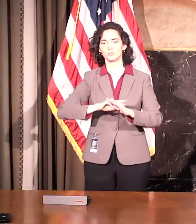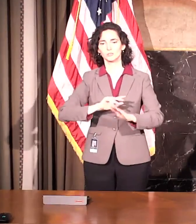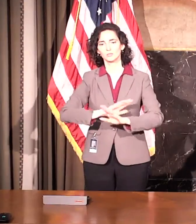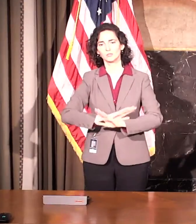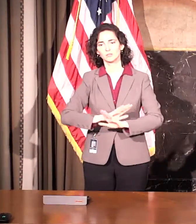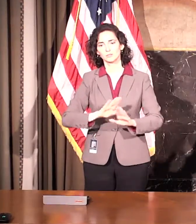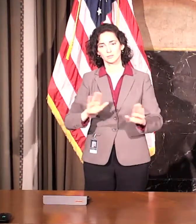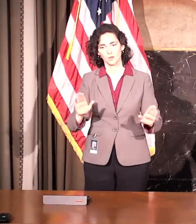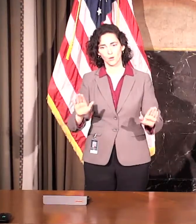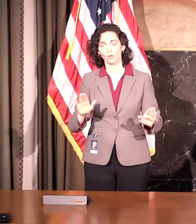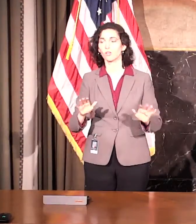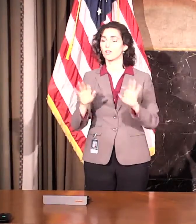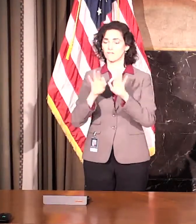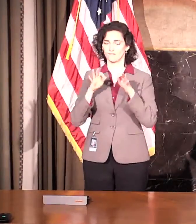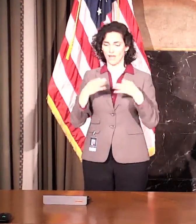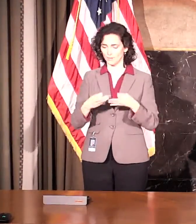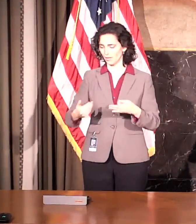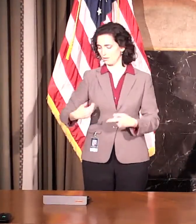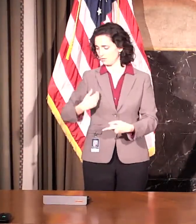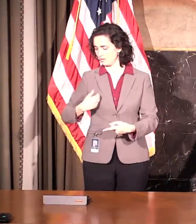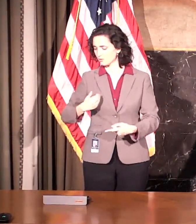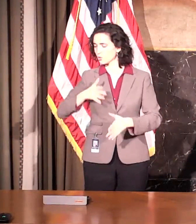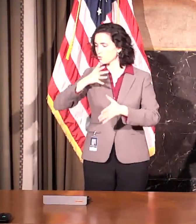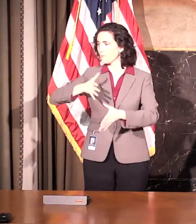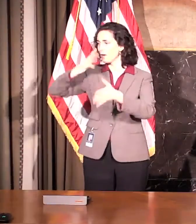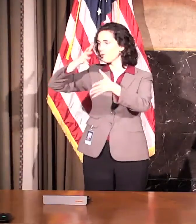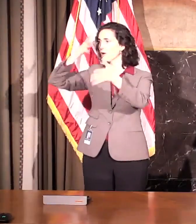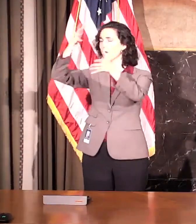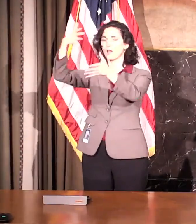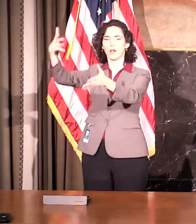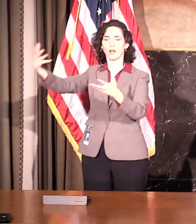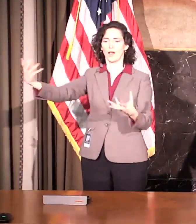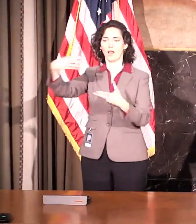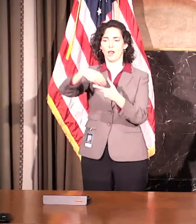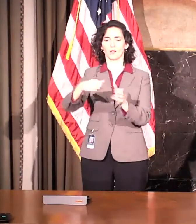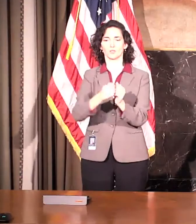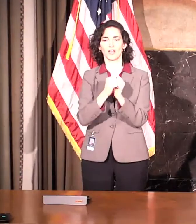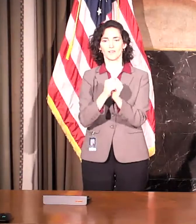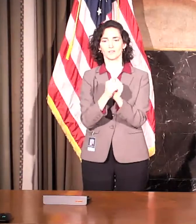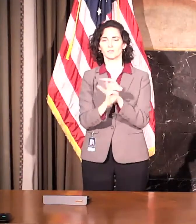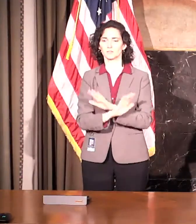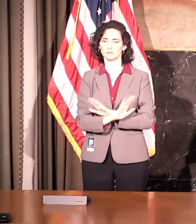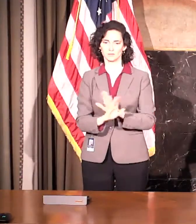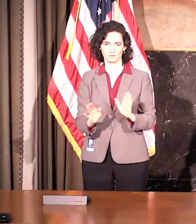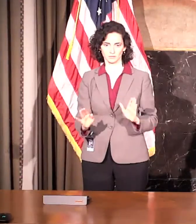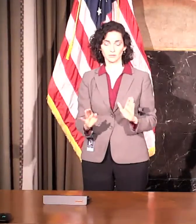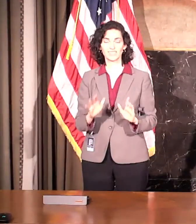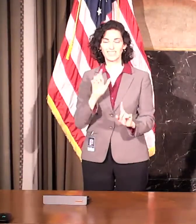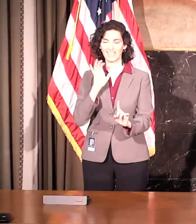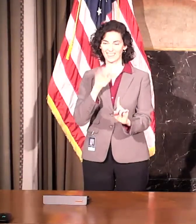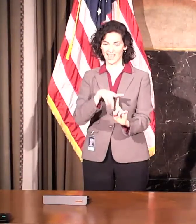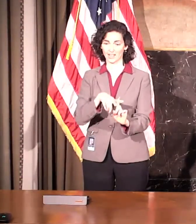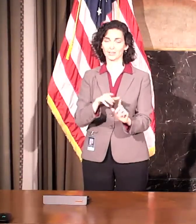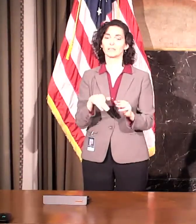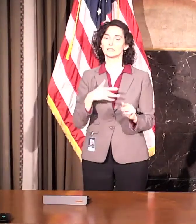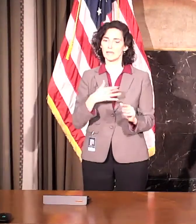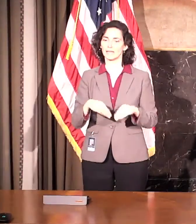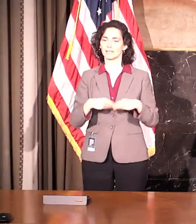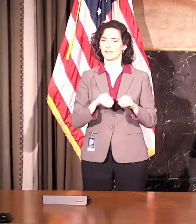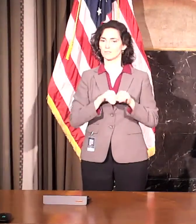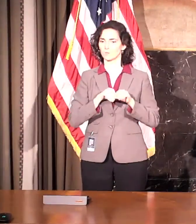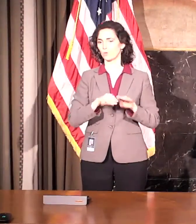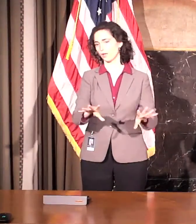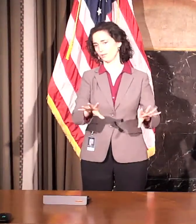in multi-generational settings, because we know that that is very conducive to the spread of